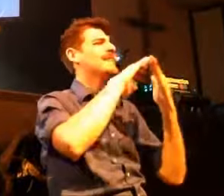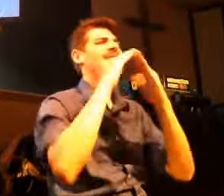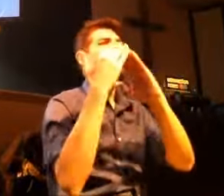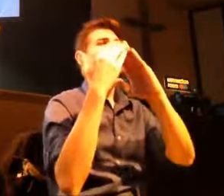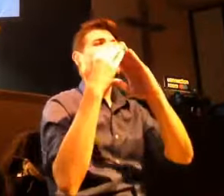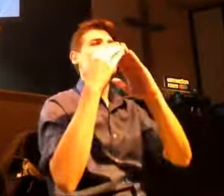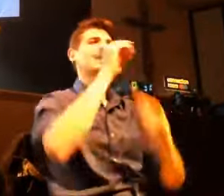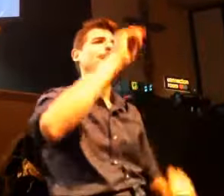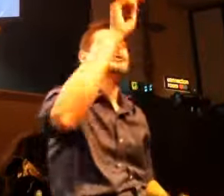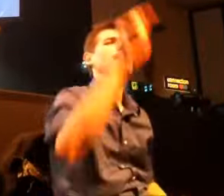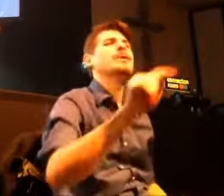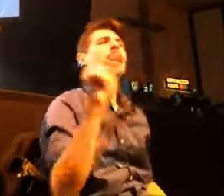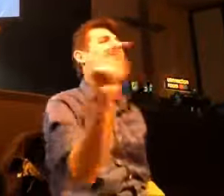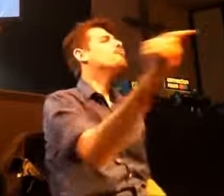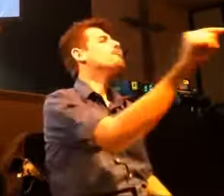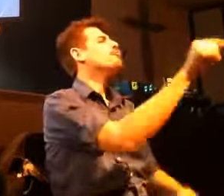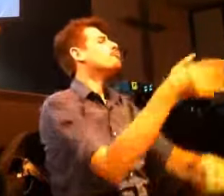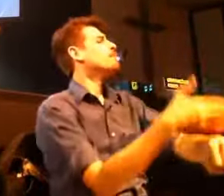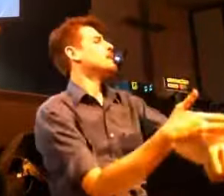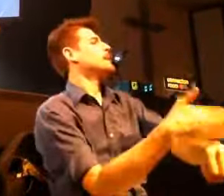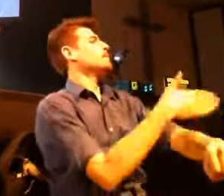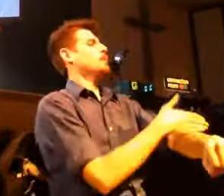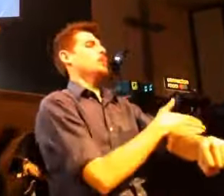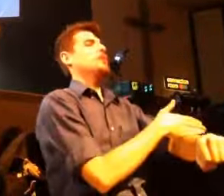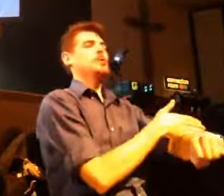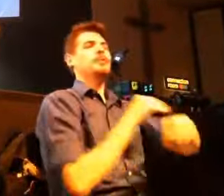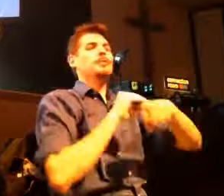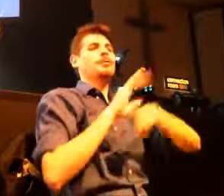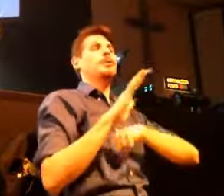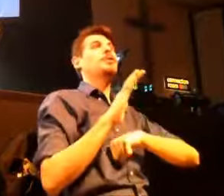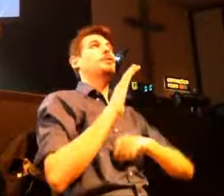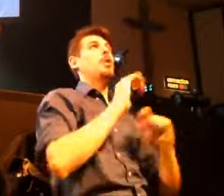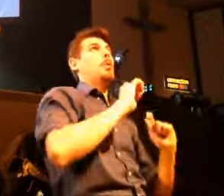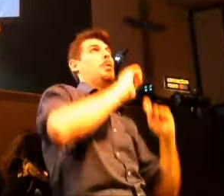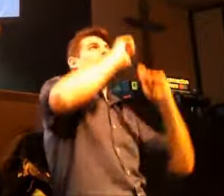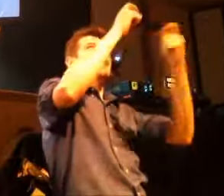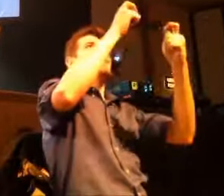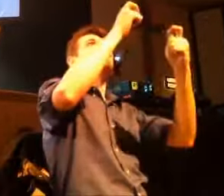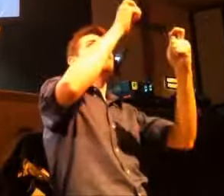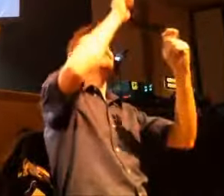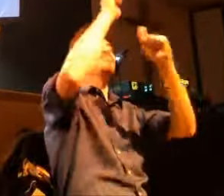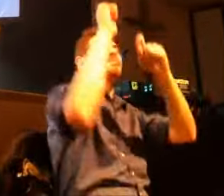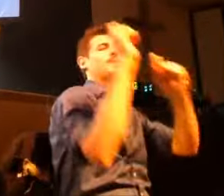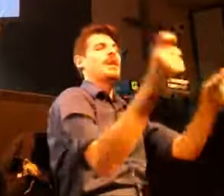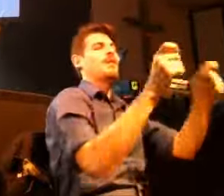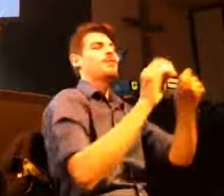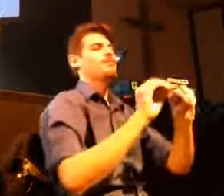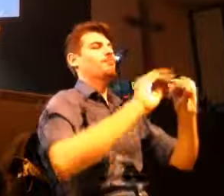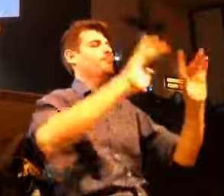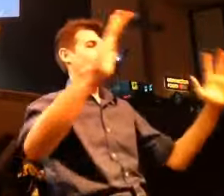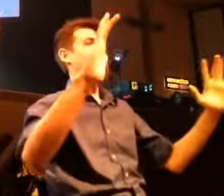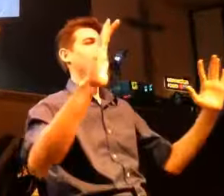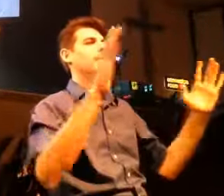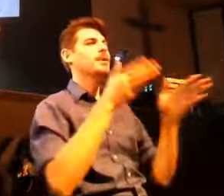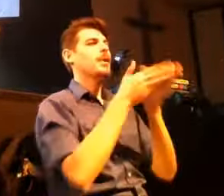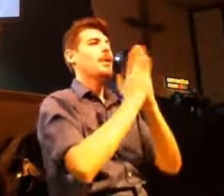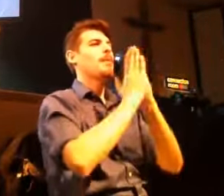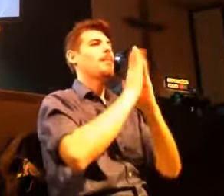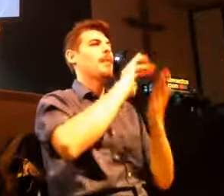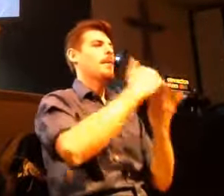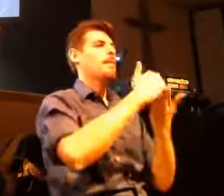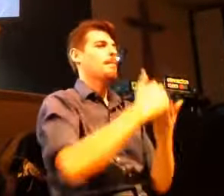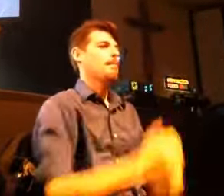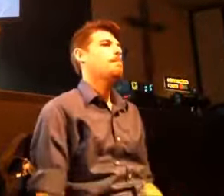there. We ask that you take what we give and make it into something glorious. In your name, amen. So yes, you can go ahead and start that.